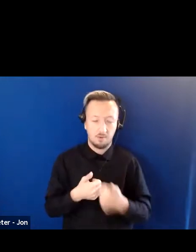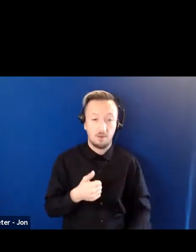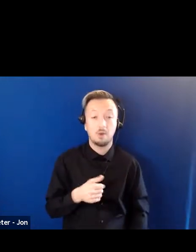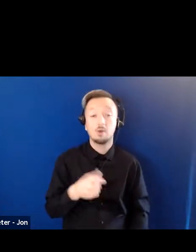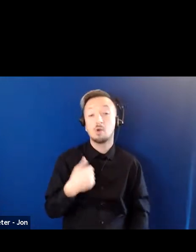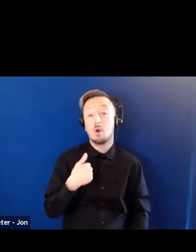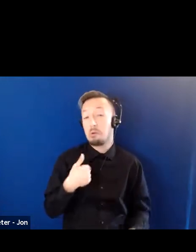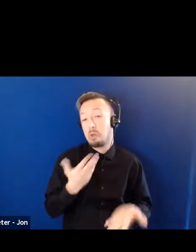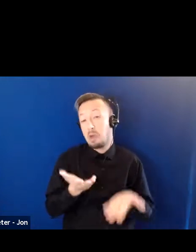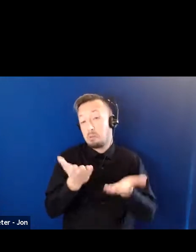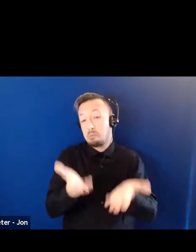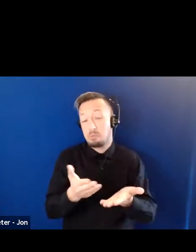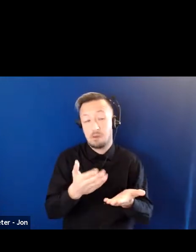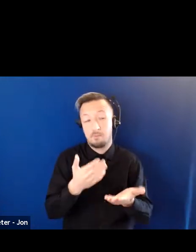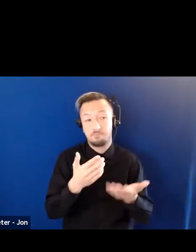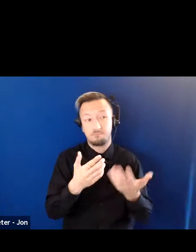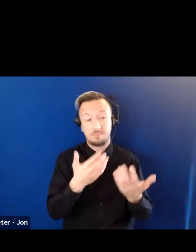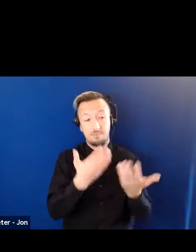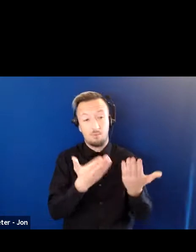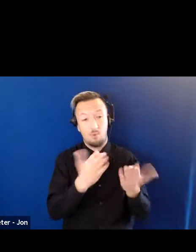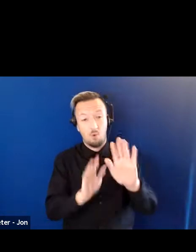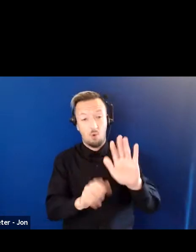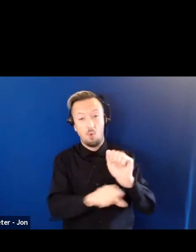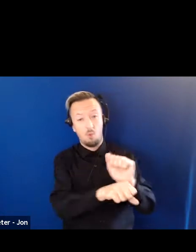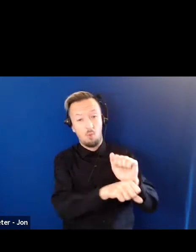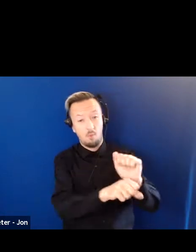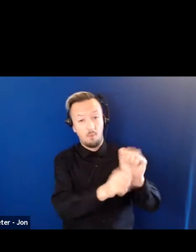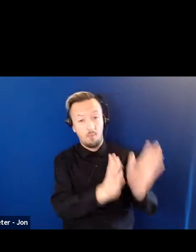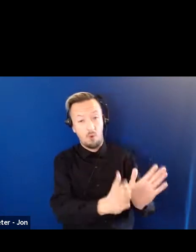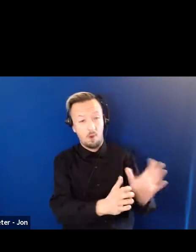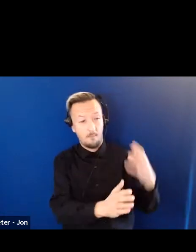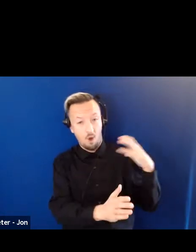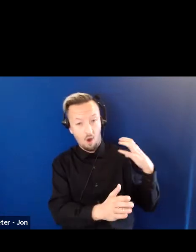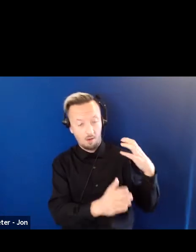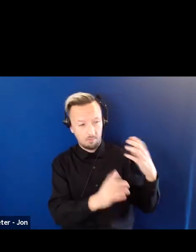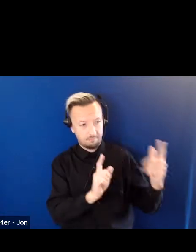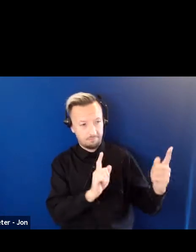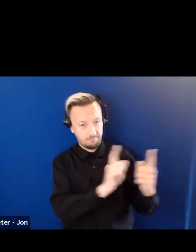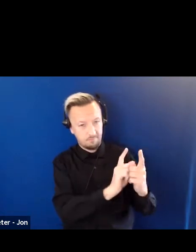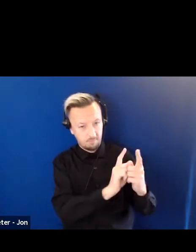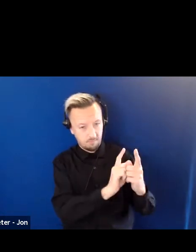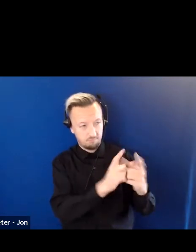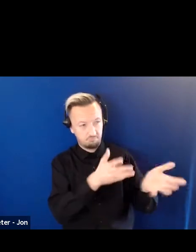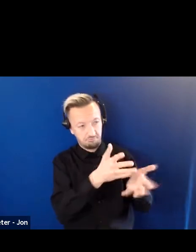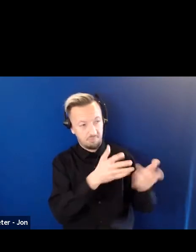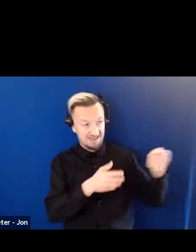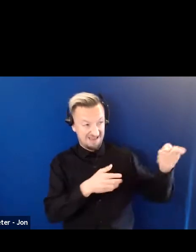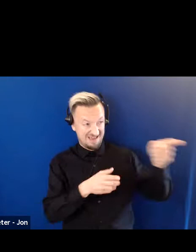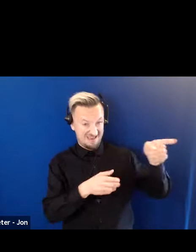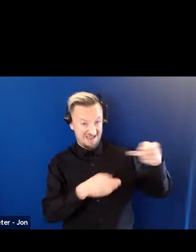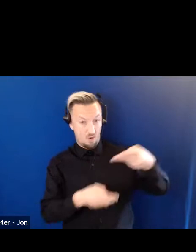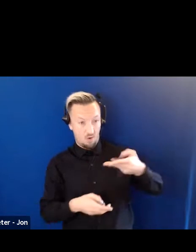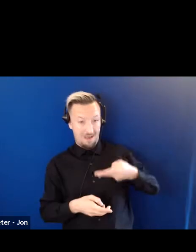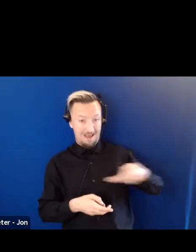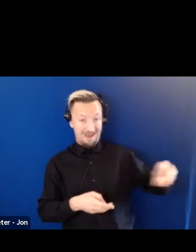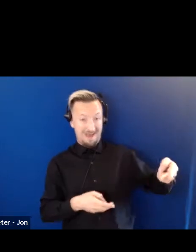an employer. How can somebody who is going to hire me, but they